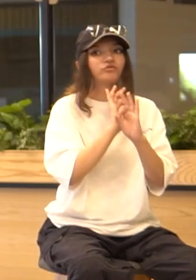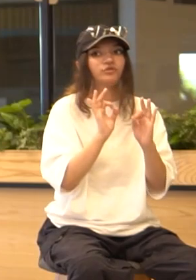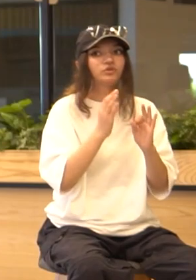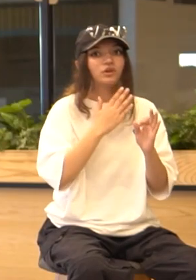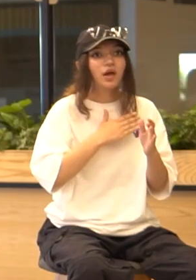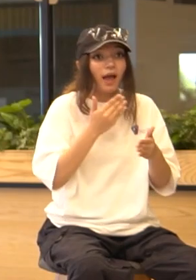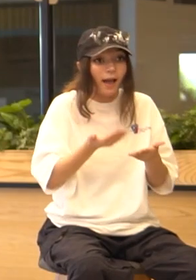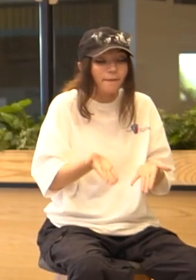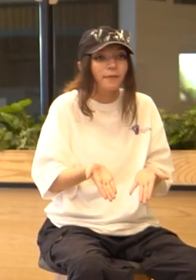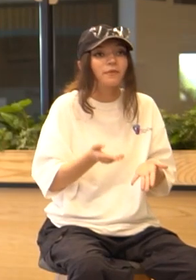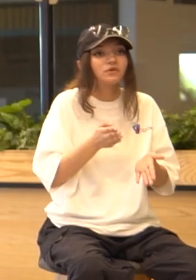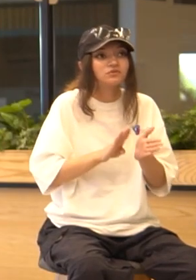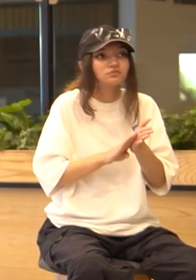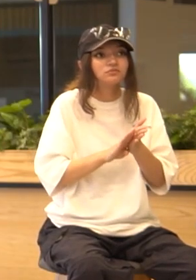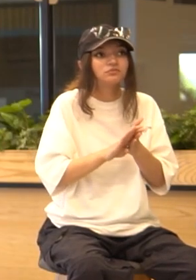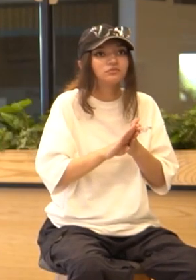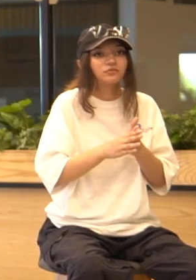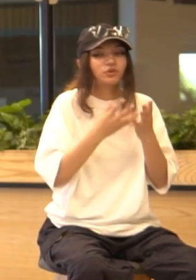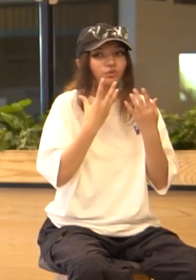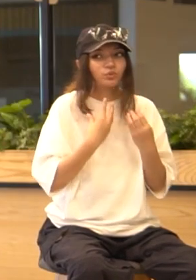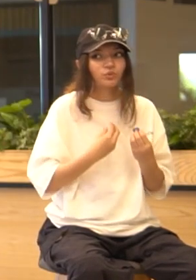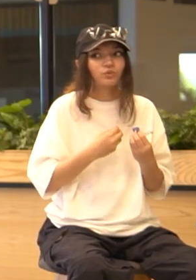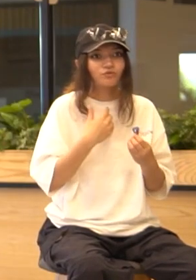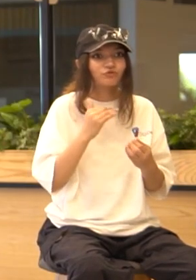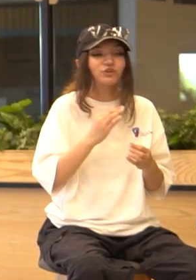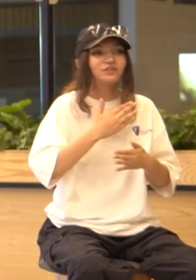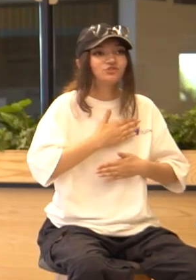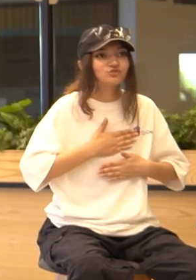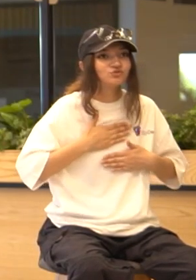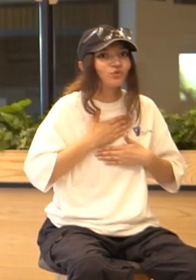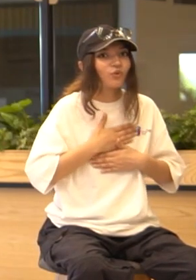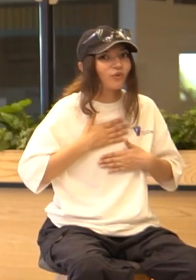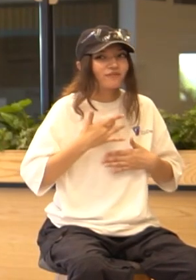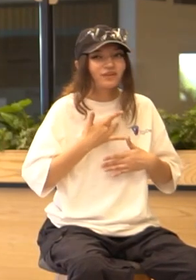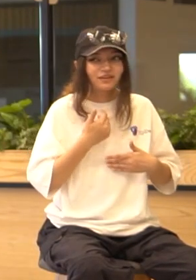it just started becoming a very enjoyable journey for me to do.